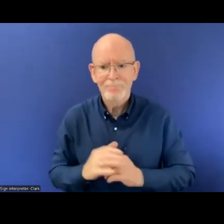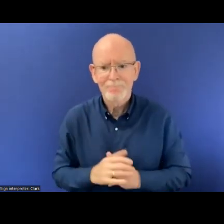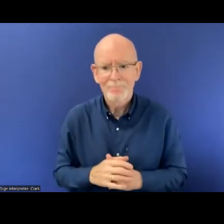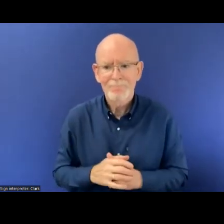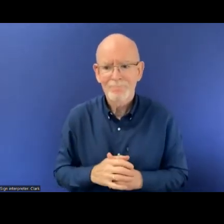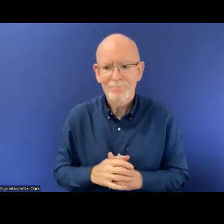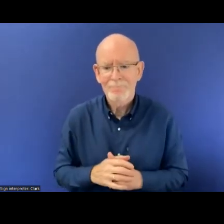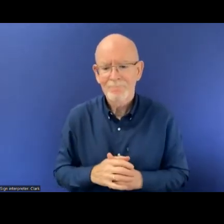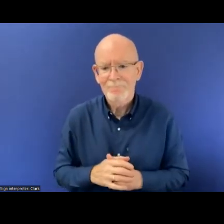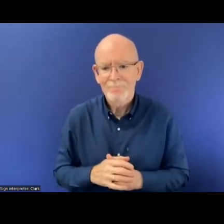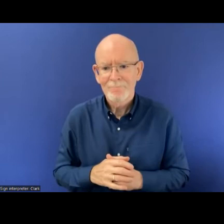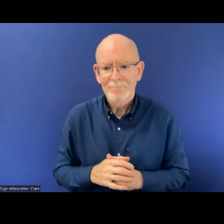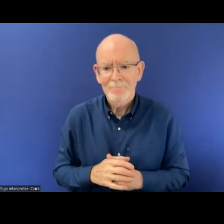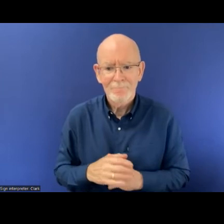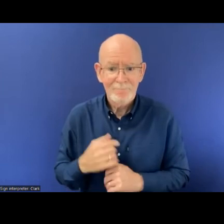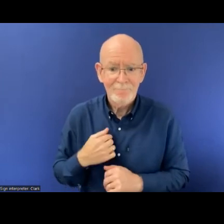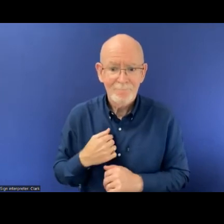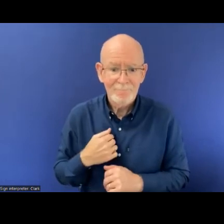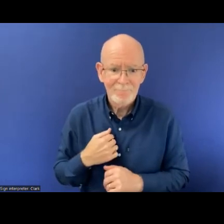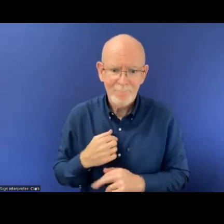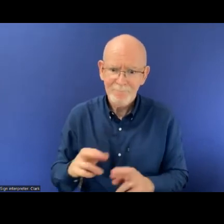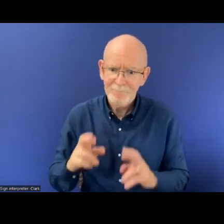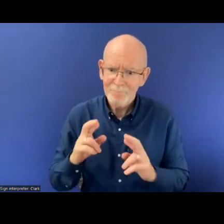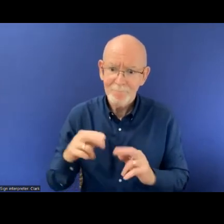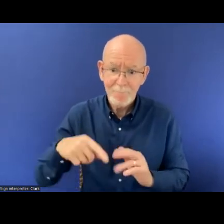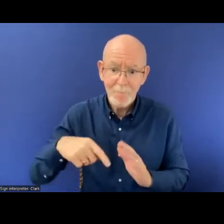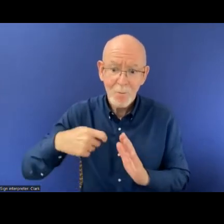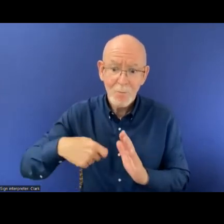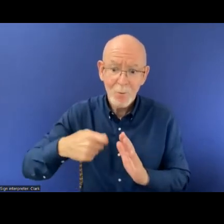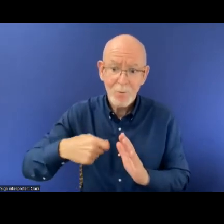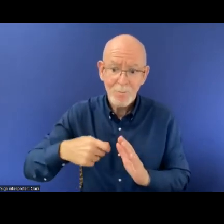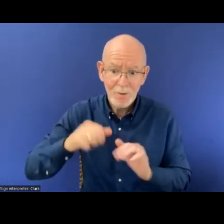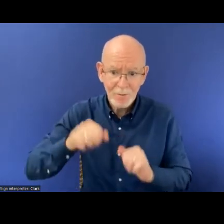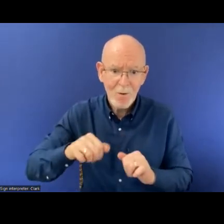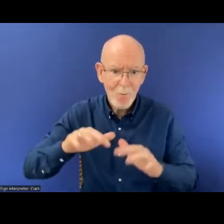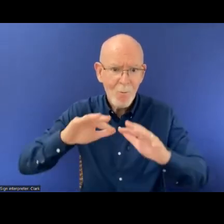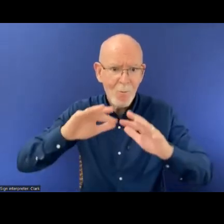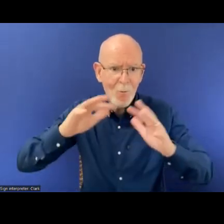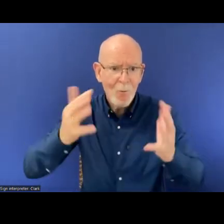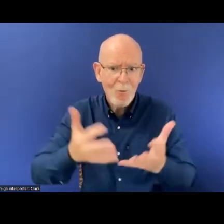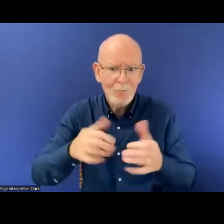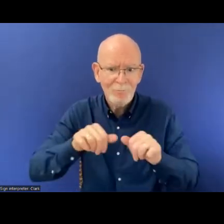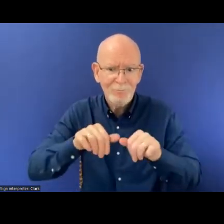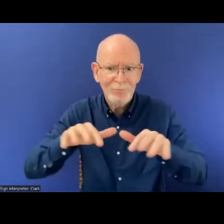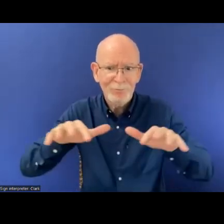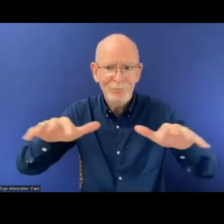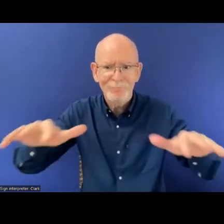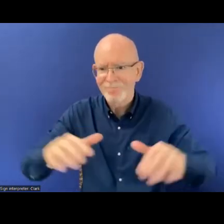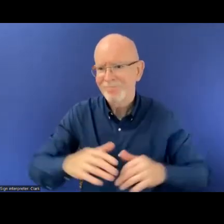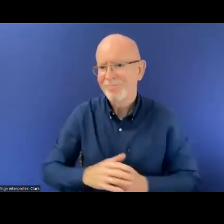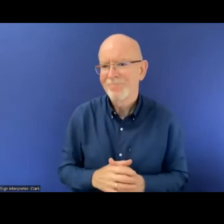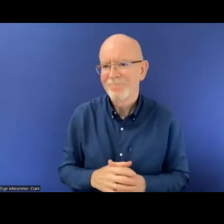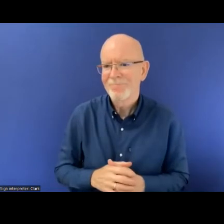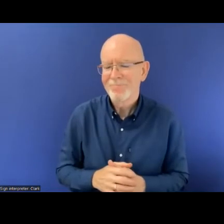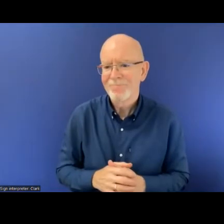zvakanaka vasangoitira Tomlinson chete vaitire Zimbabwe yose nepasi rose.